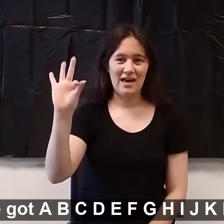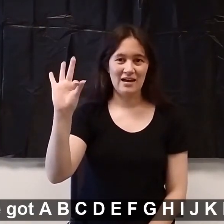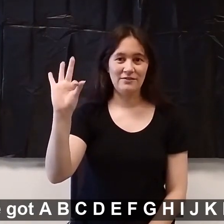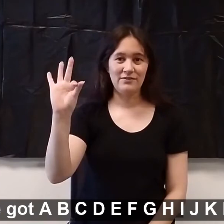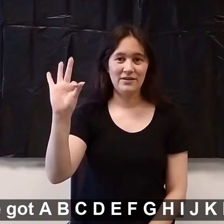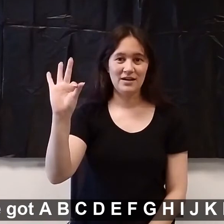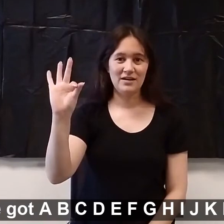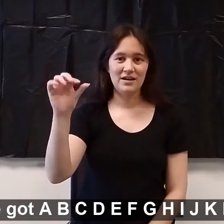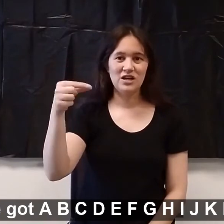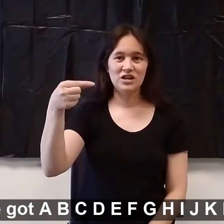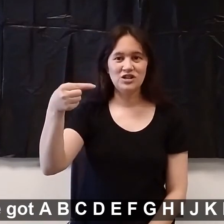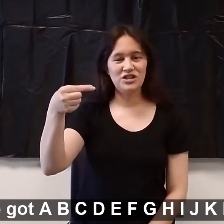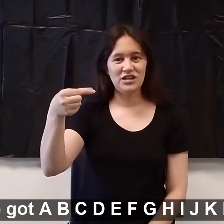F, G,